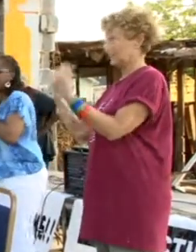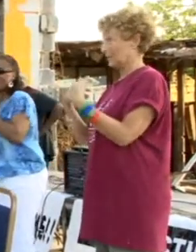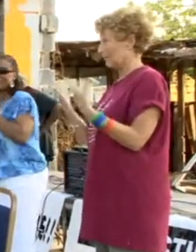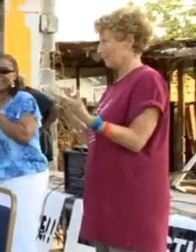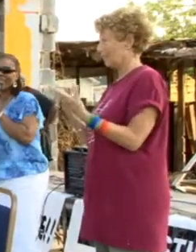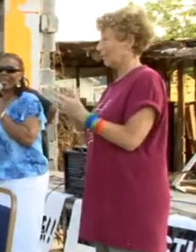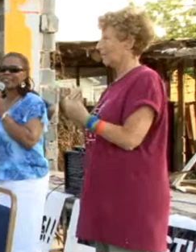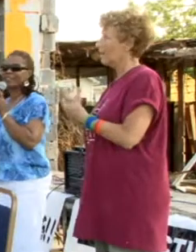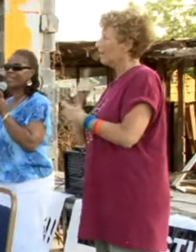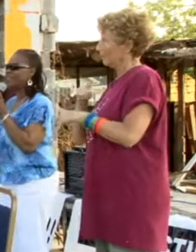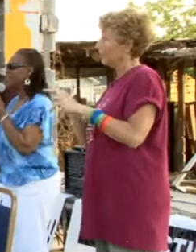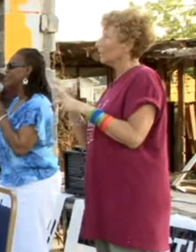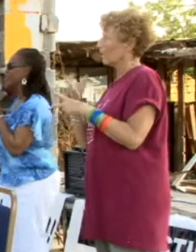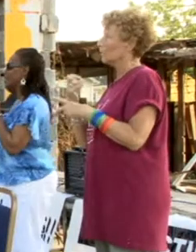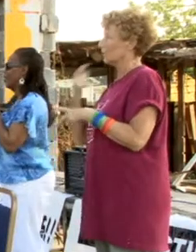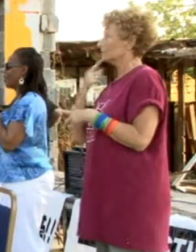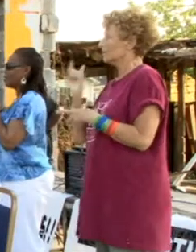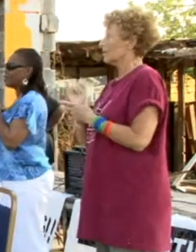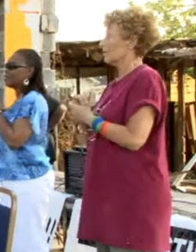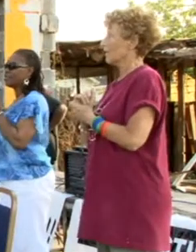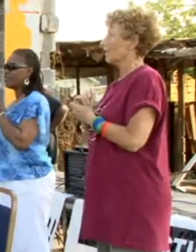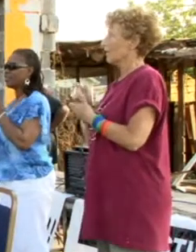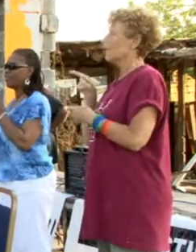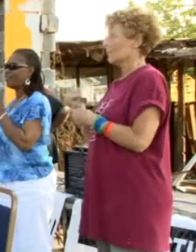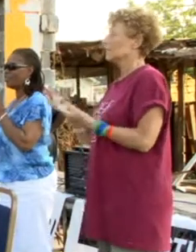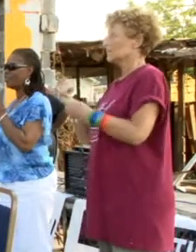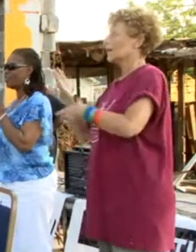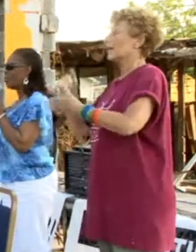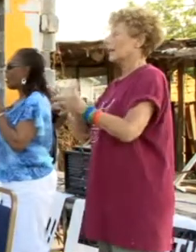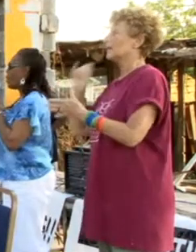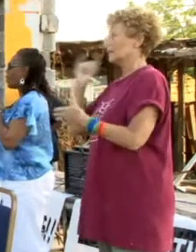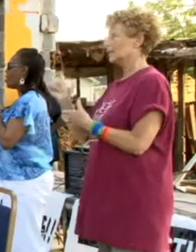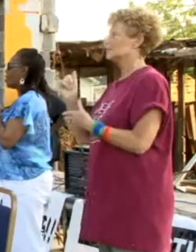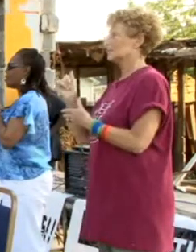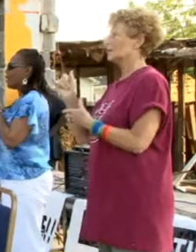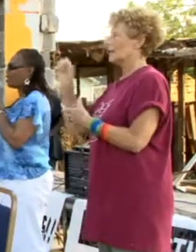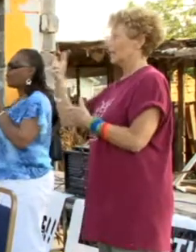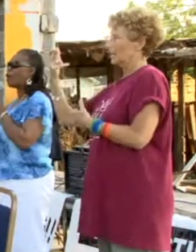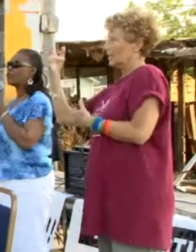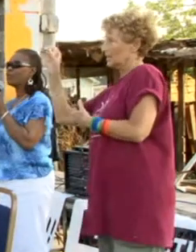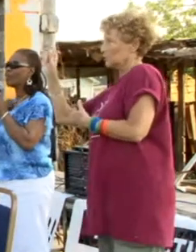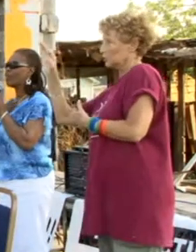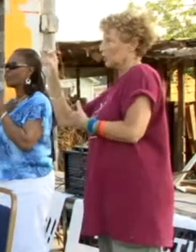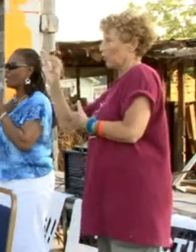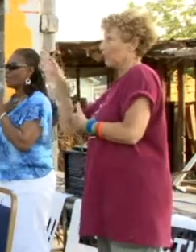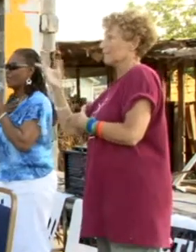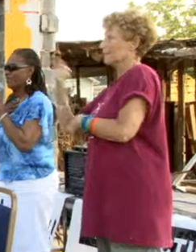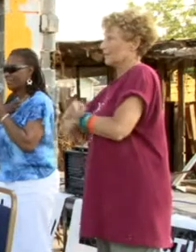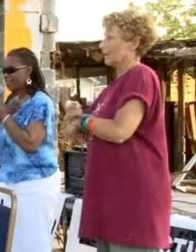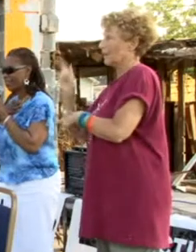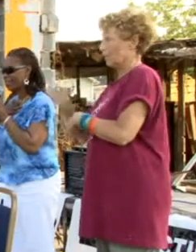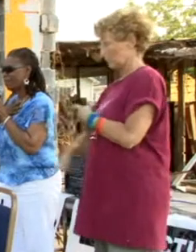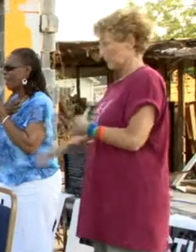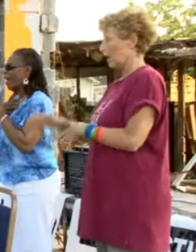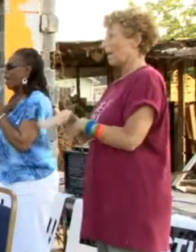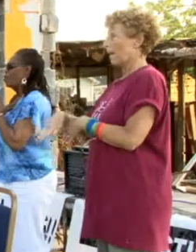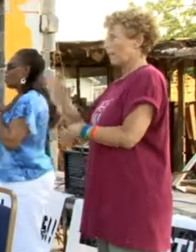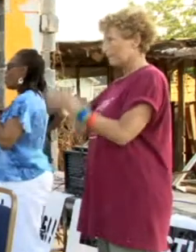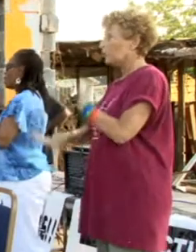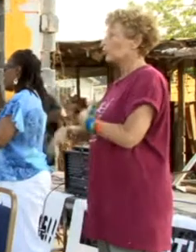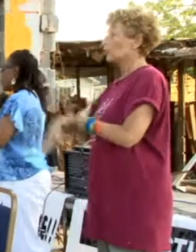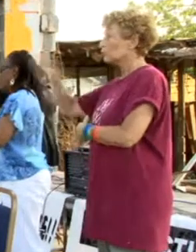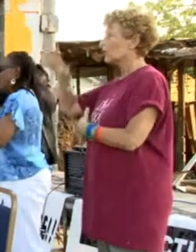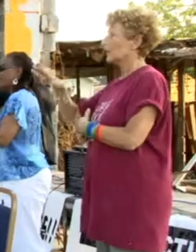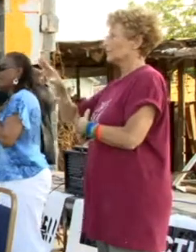And I just want to say that today, it's a historic day for me too, because as you know, I was born and raised in Memphis, Tennessee. I